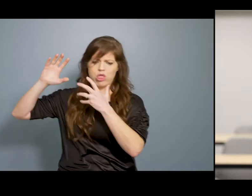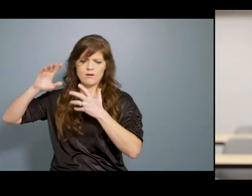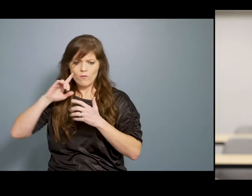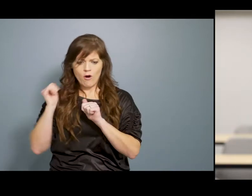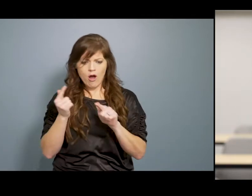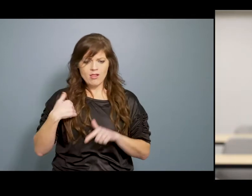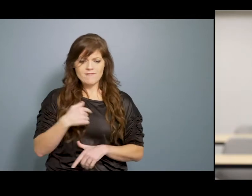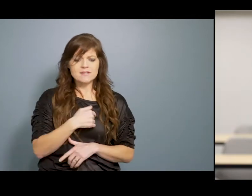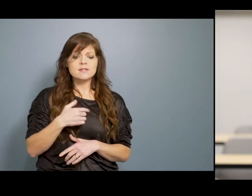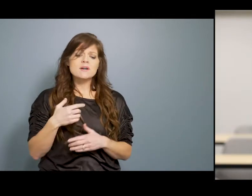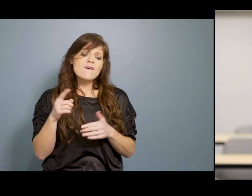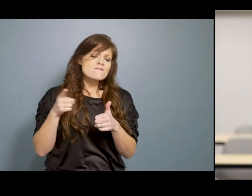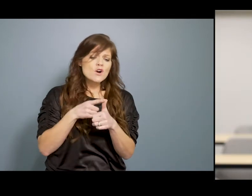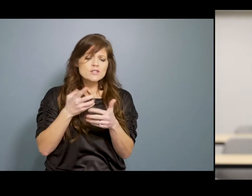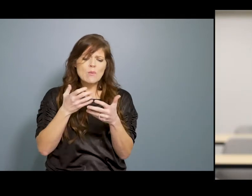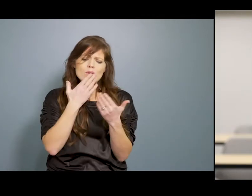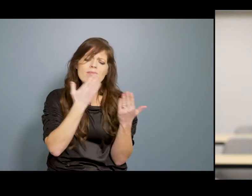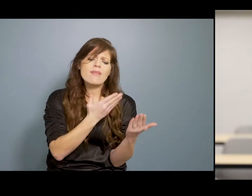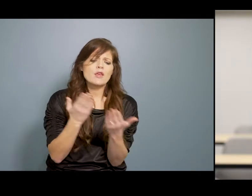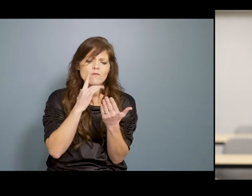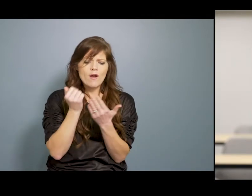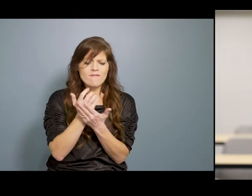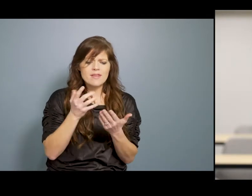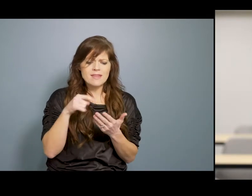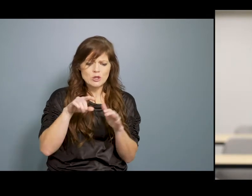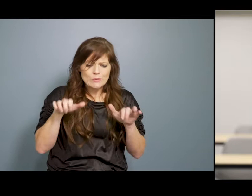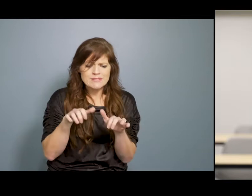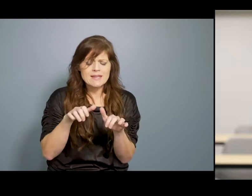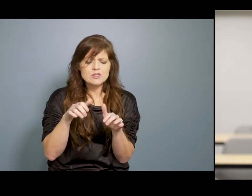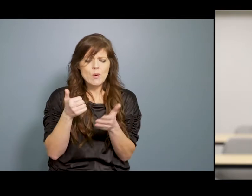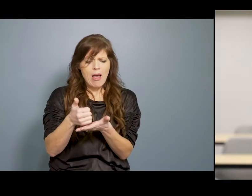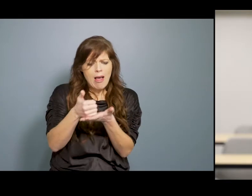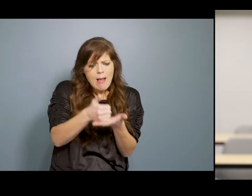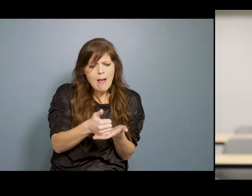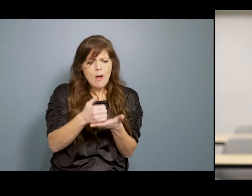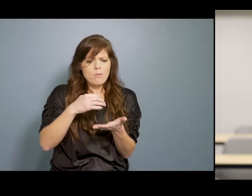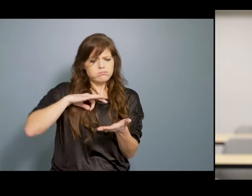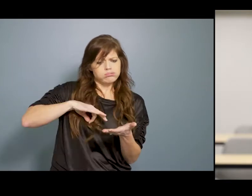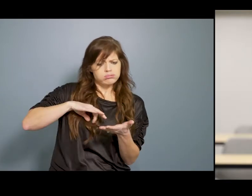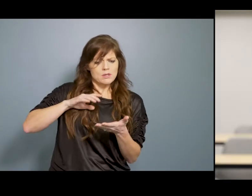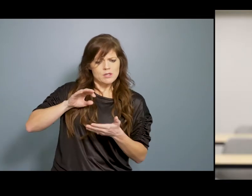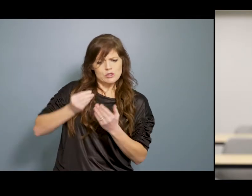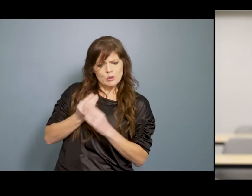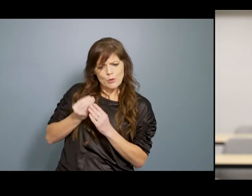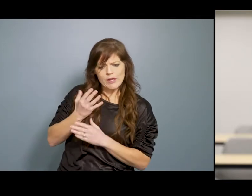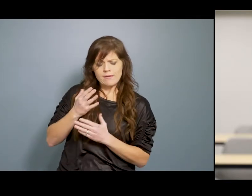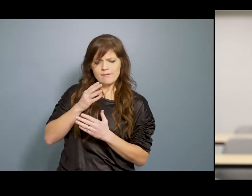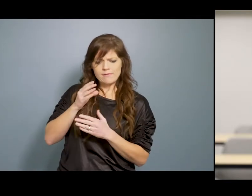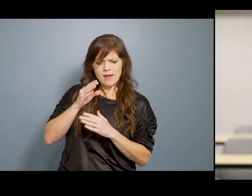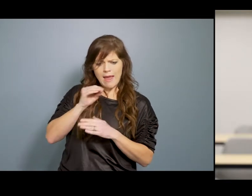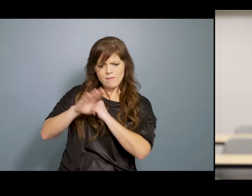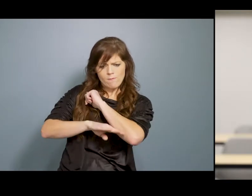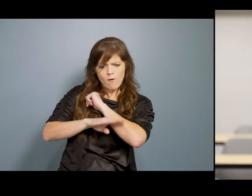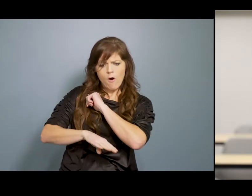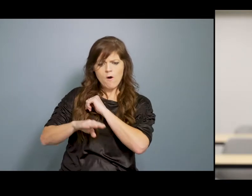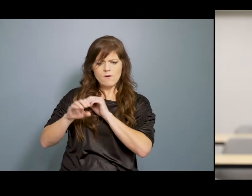you guys for everything that you did to make to make spring and fall semesters successful for our students. I know